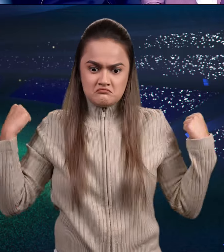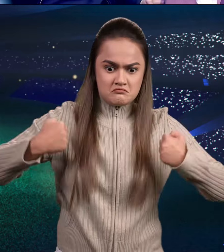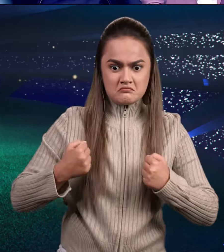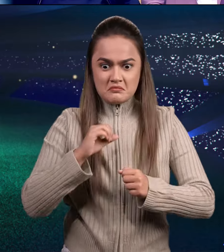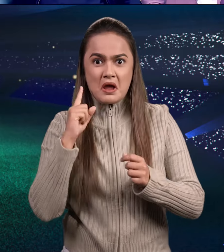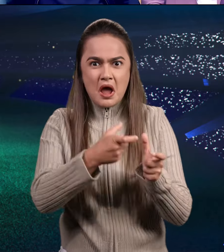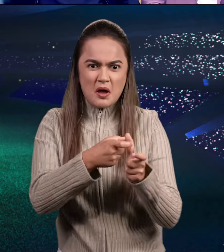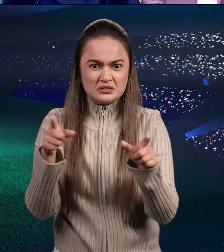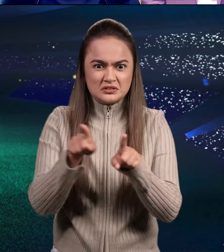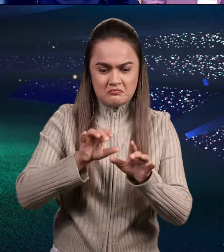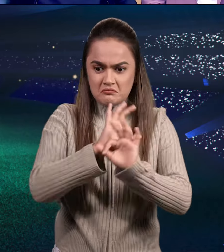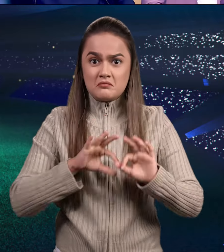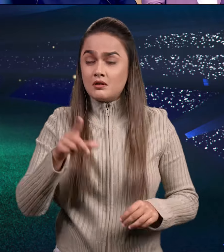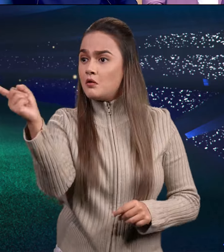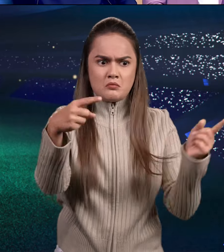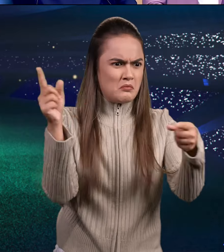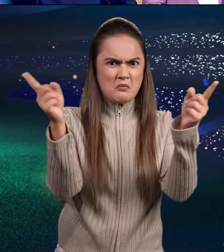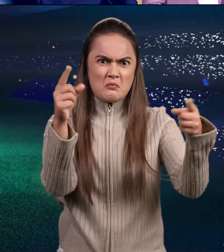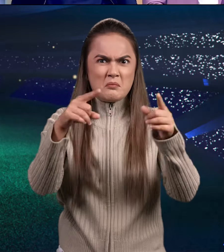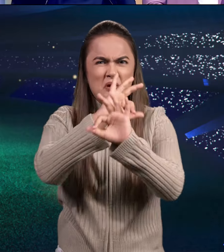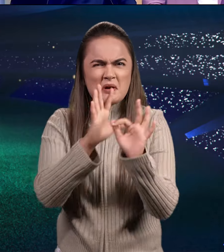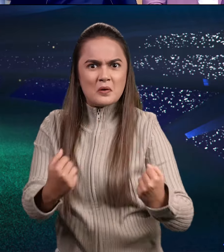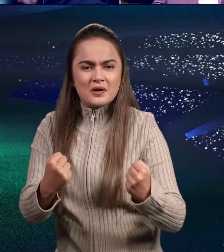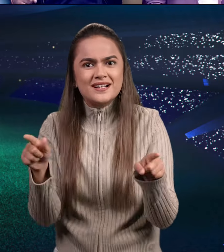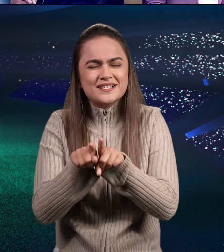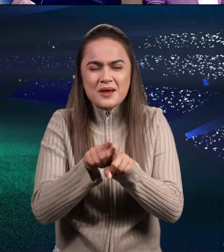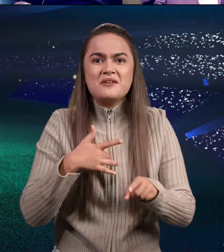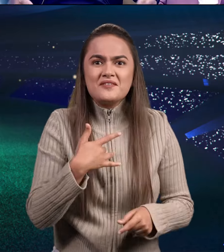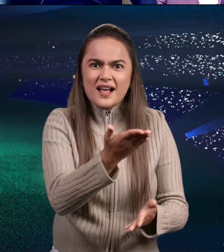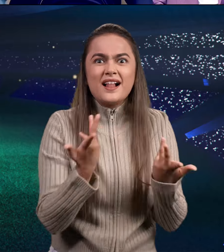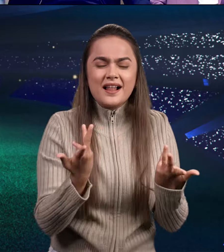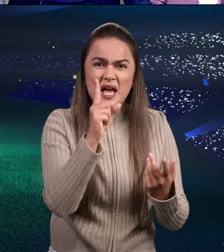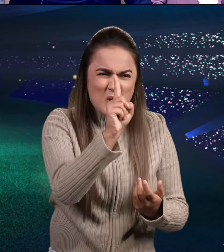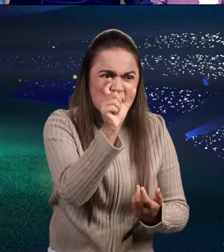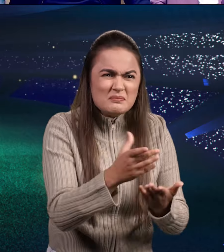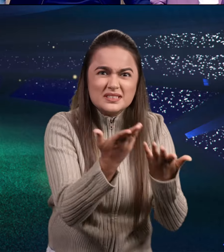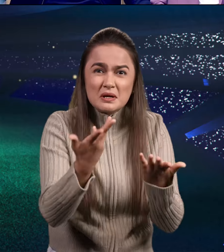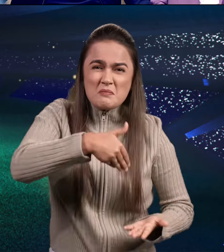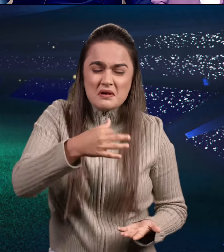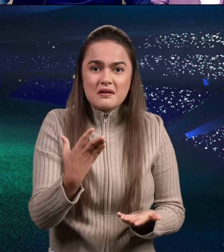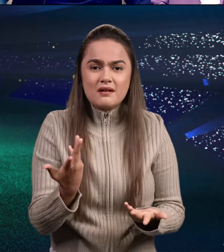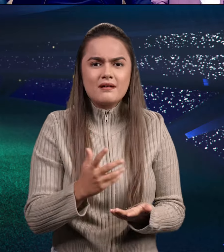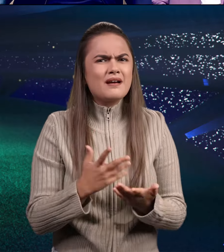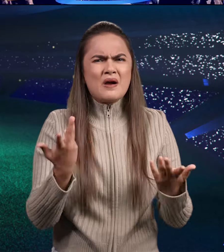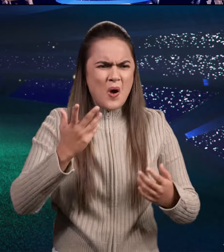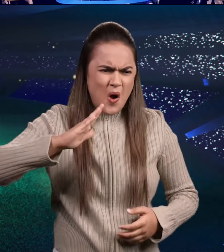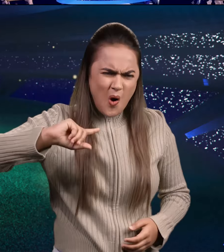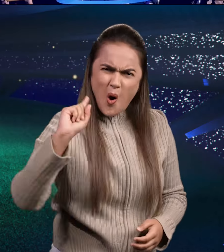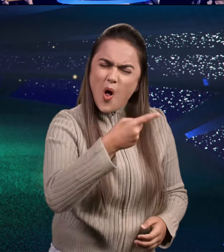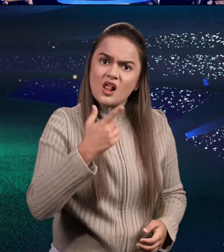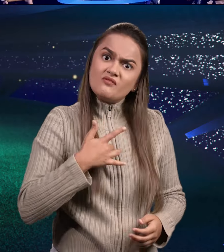recruiters, they regimental skewdoom, and say, go, go, go. It's parallel power center. Is it? Correct.